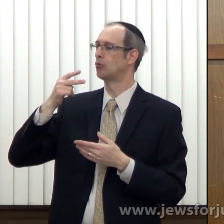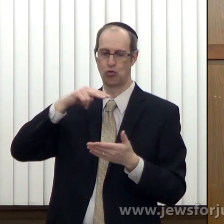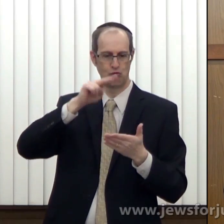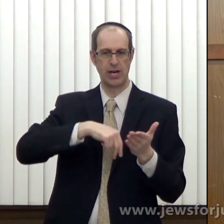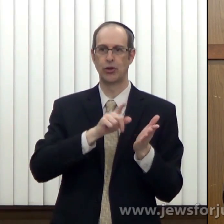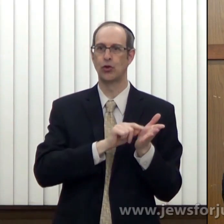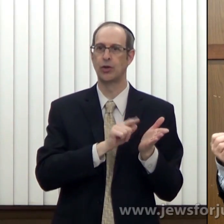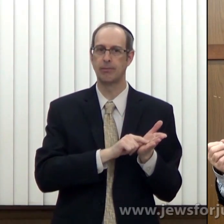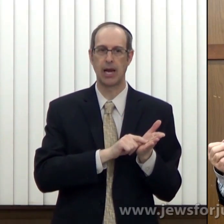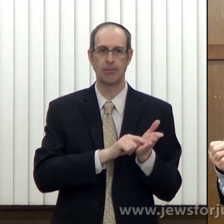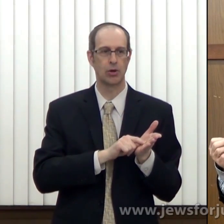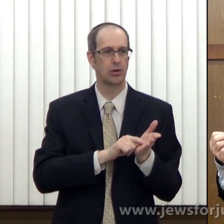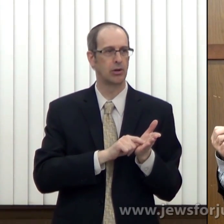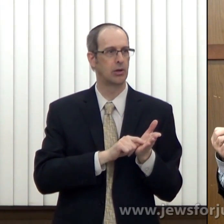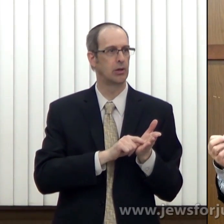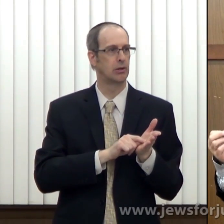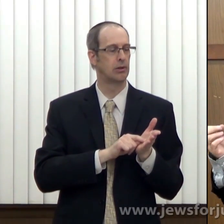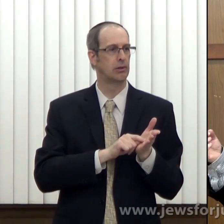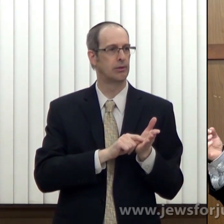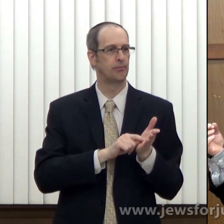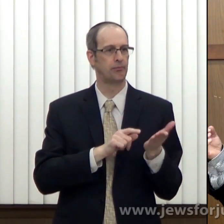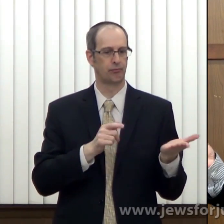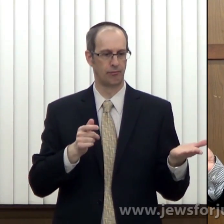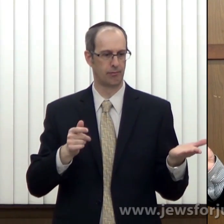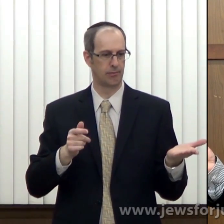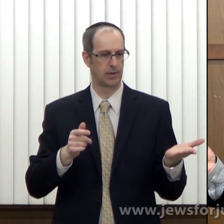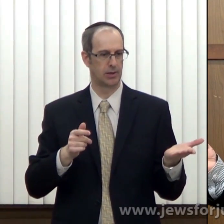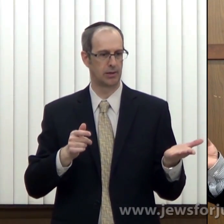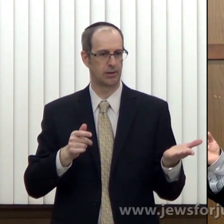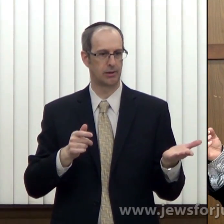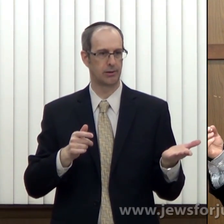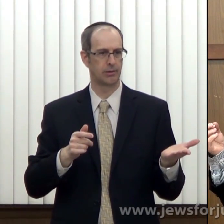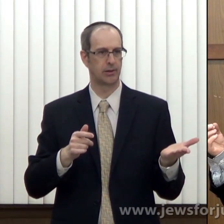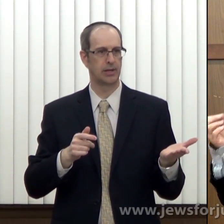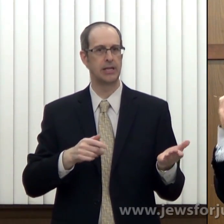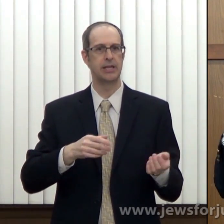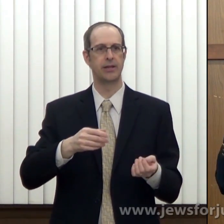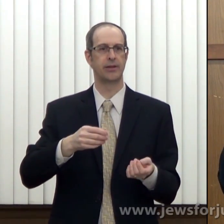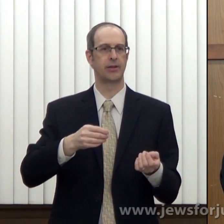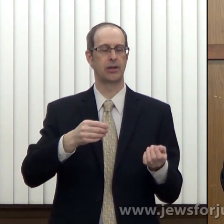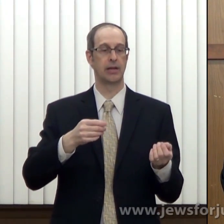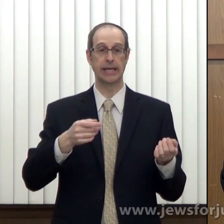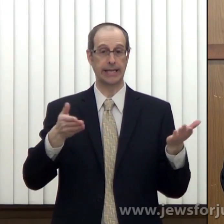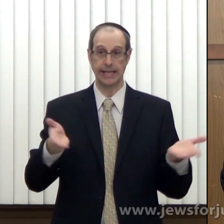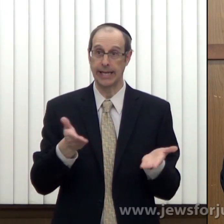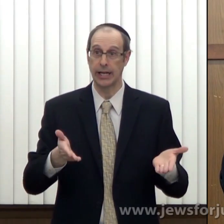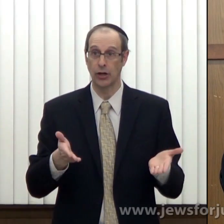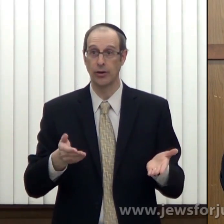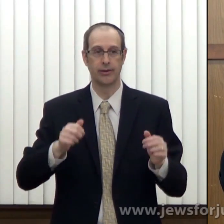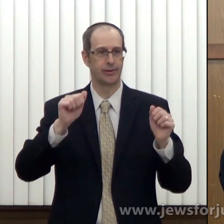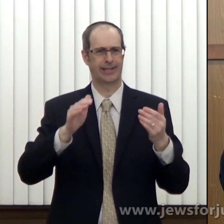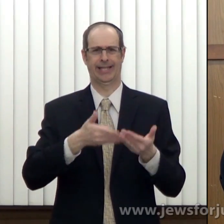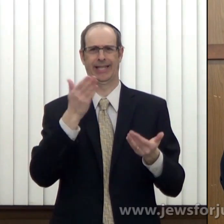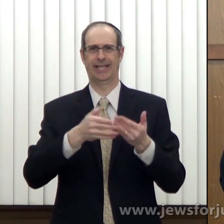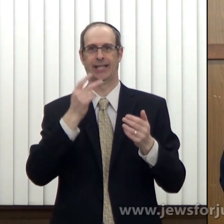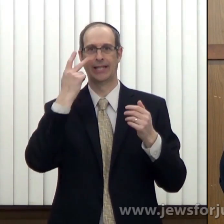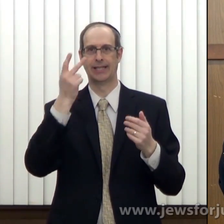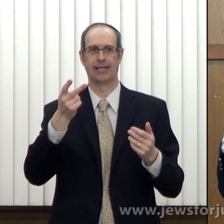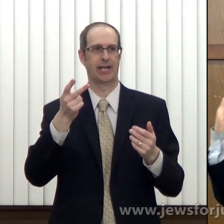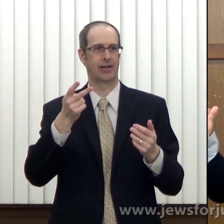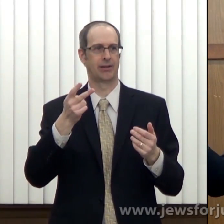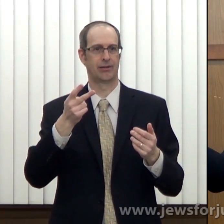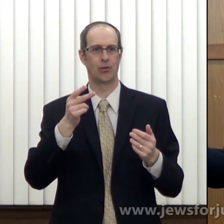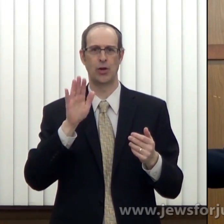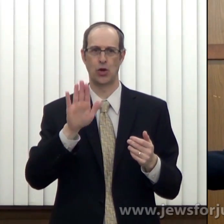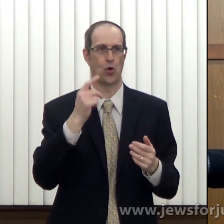newspaper. The signs of when the Messiah is here are visible. You can see with your own